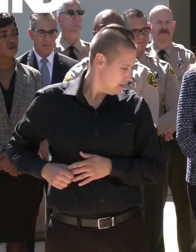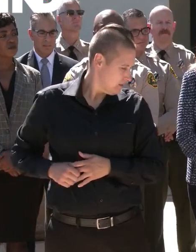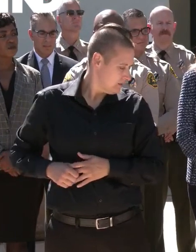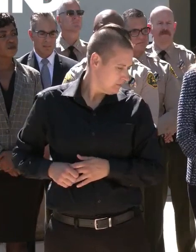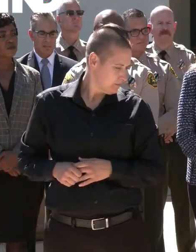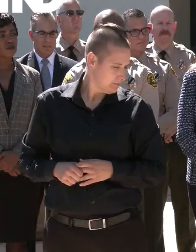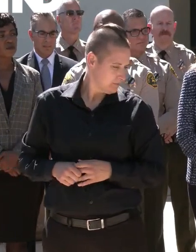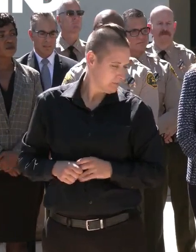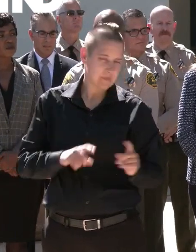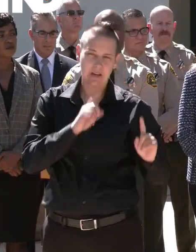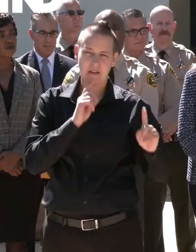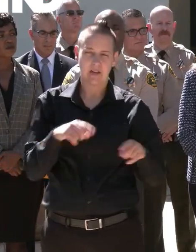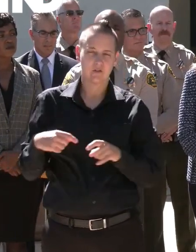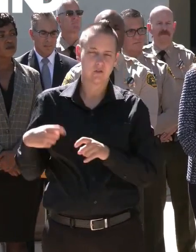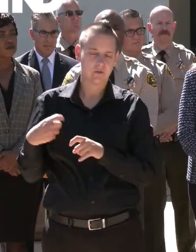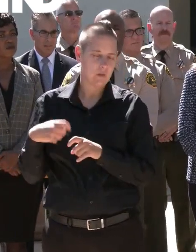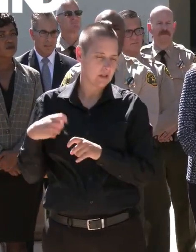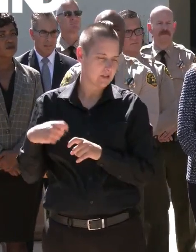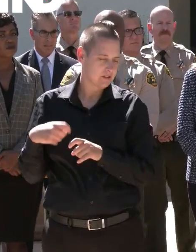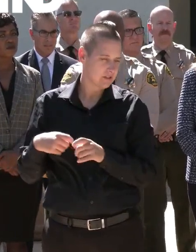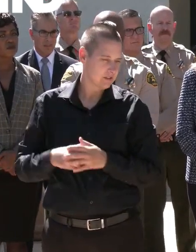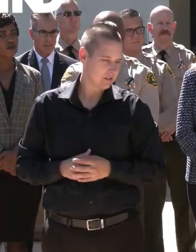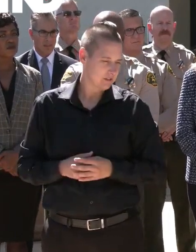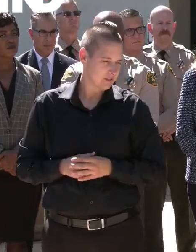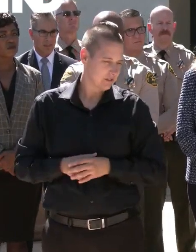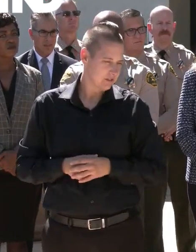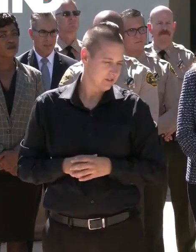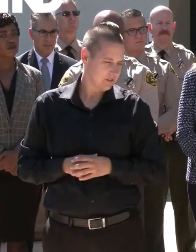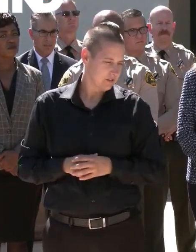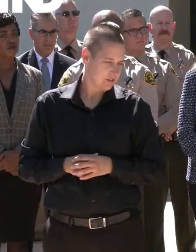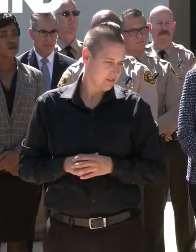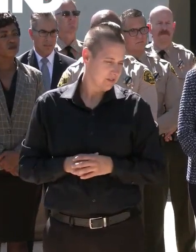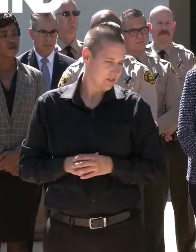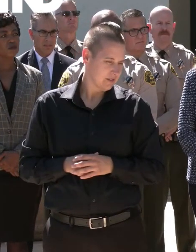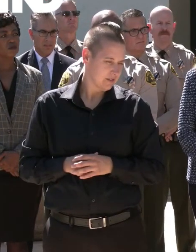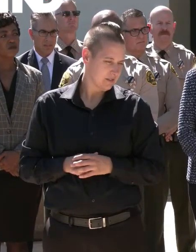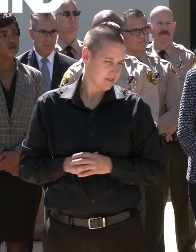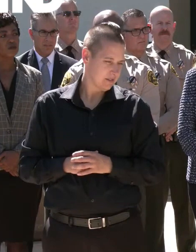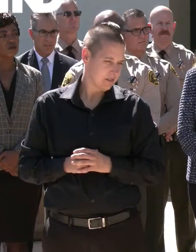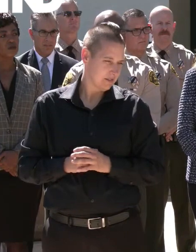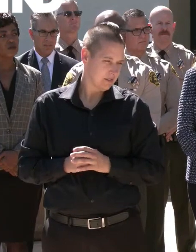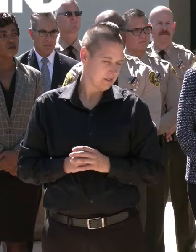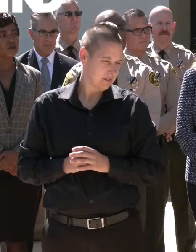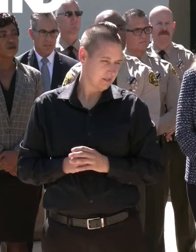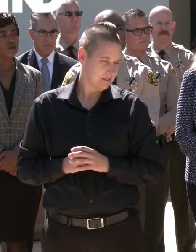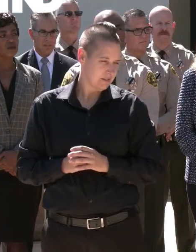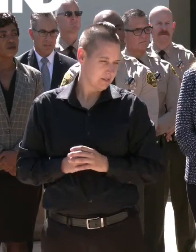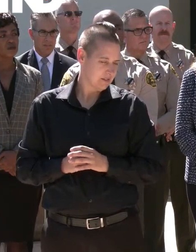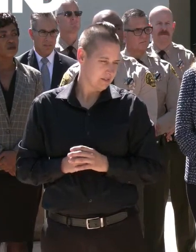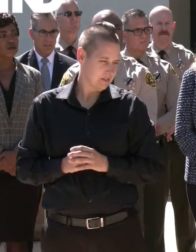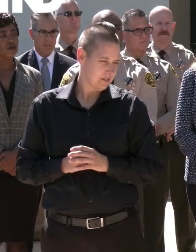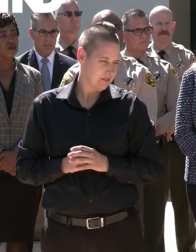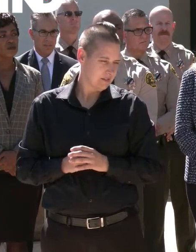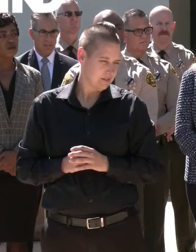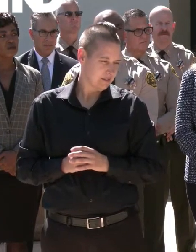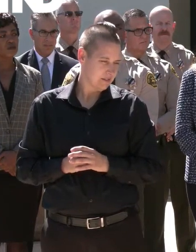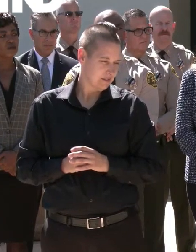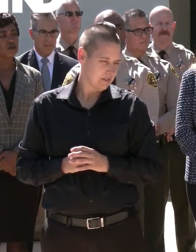Los otros, la investigación que todavía está pasando ahorita, pensamos los otros que sí, él,